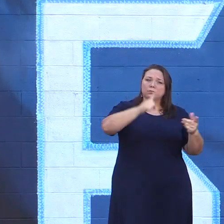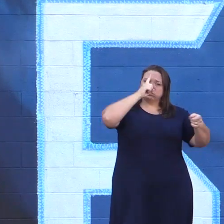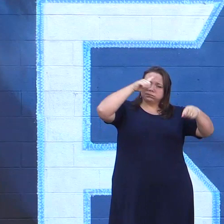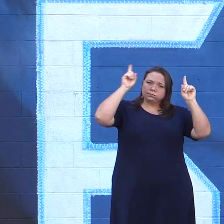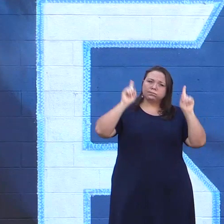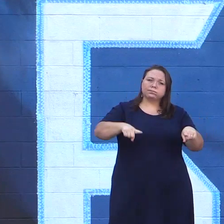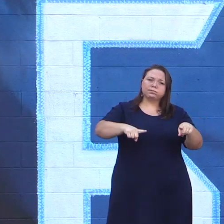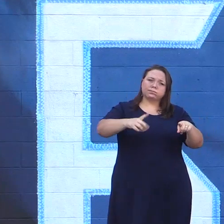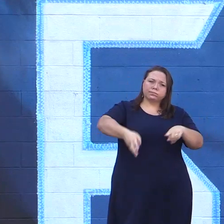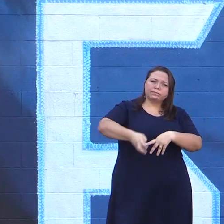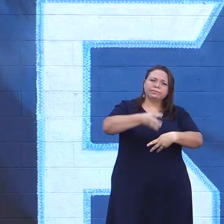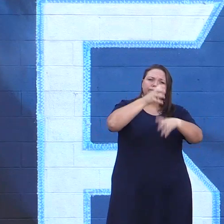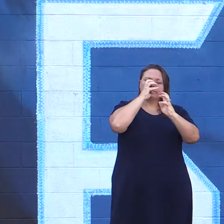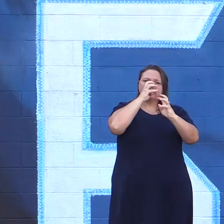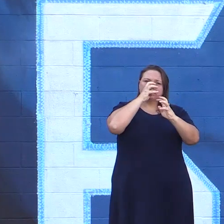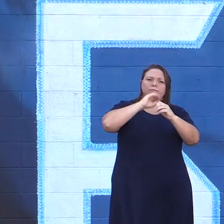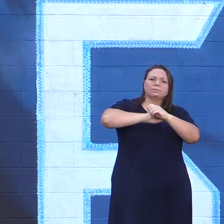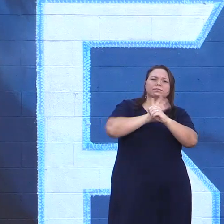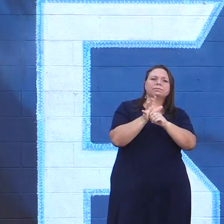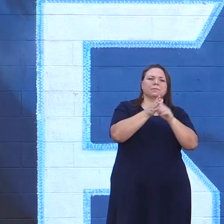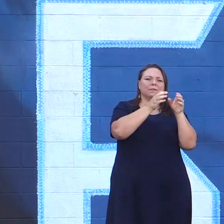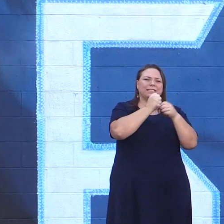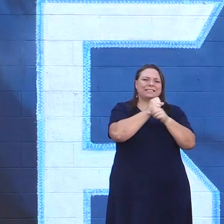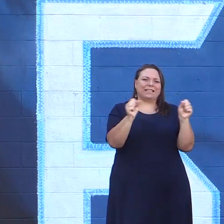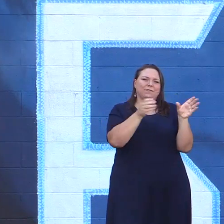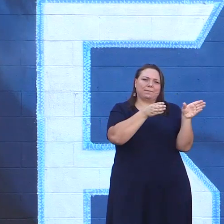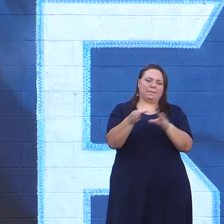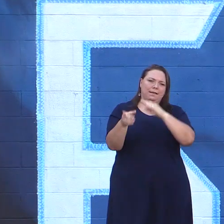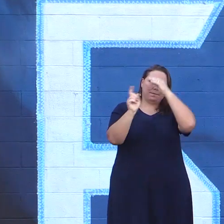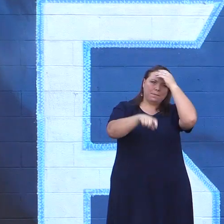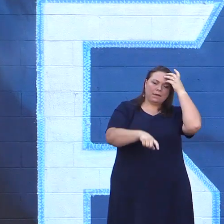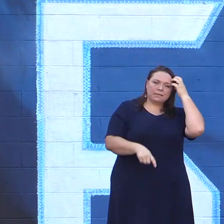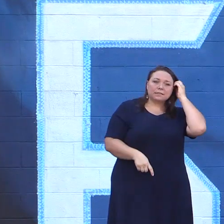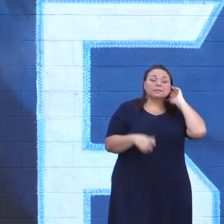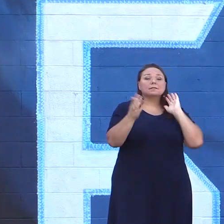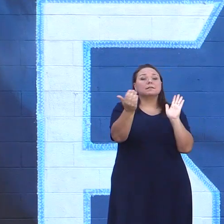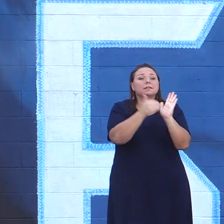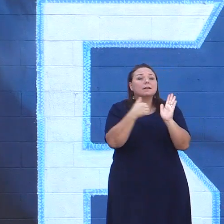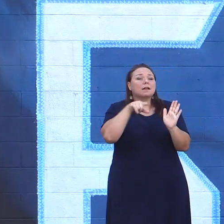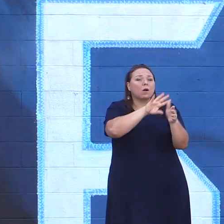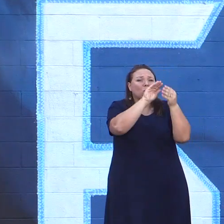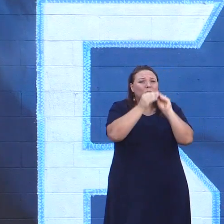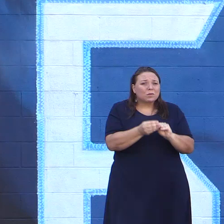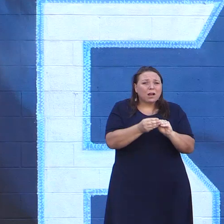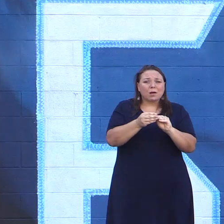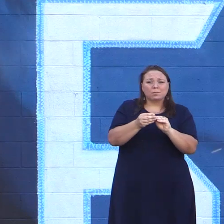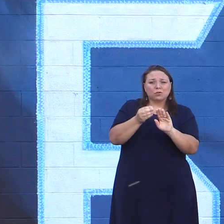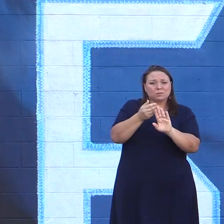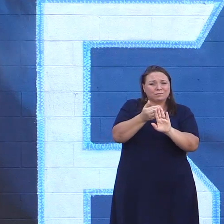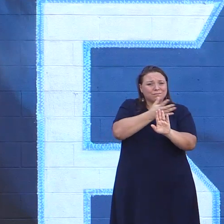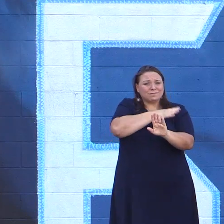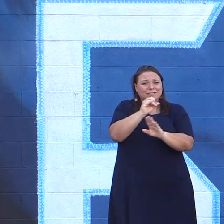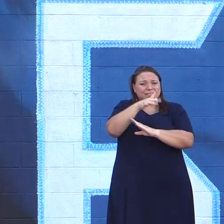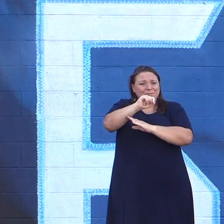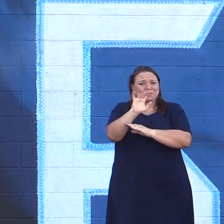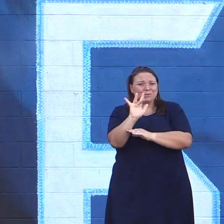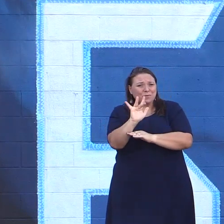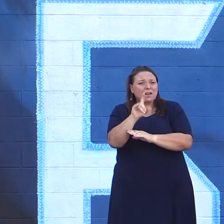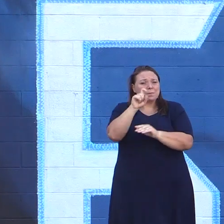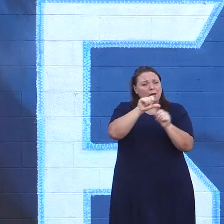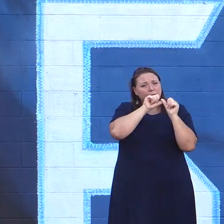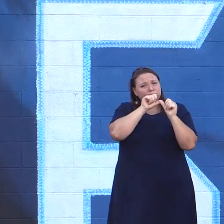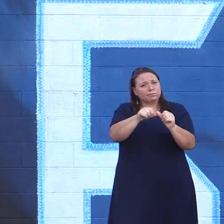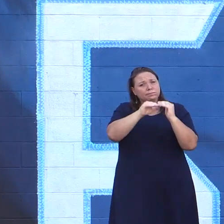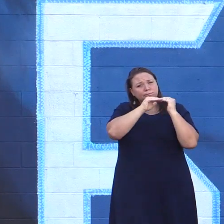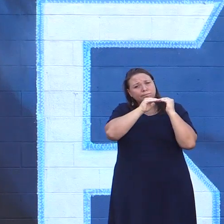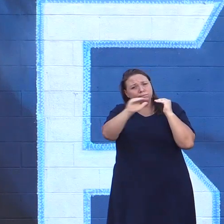a strict COVID-19 safety plan. Again, our COVID-19 numbers leading up to September 25th must remain